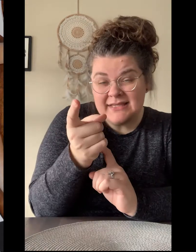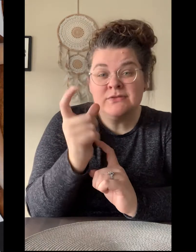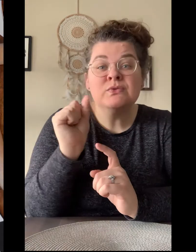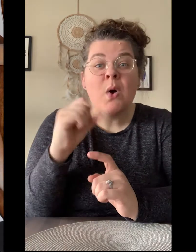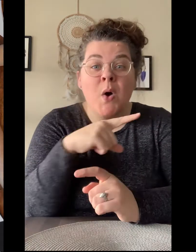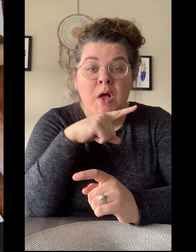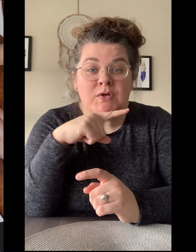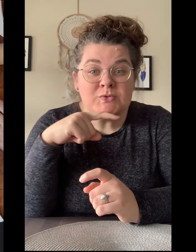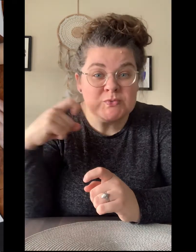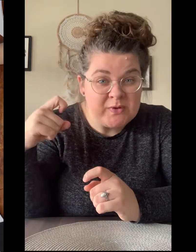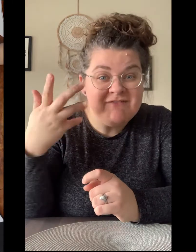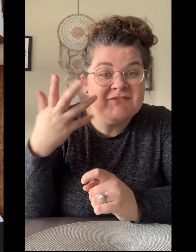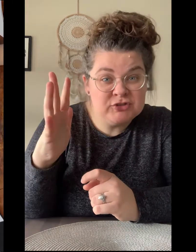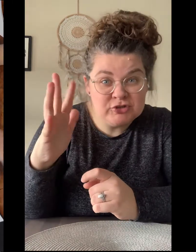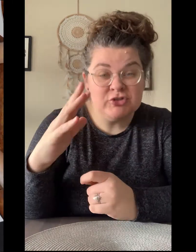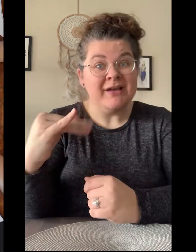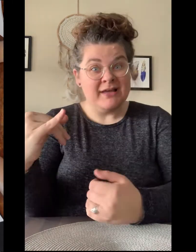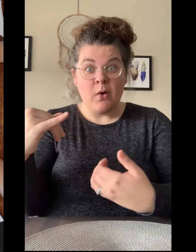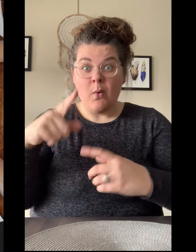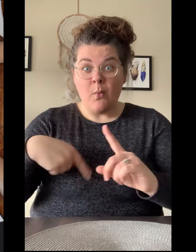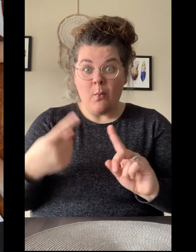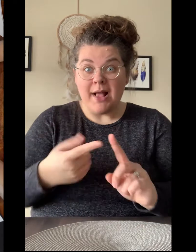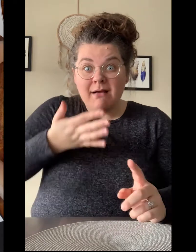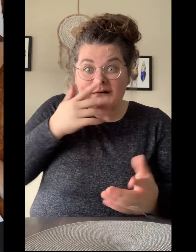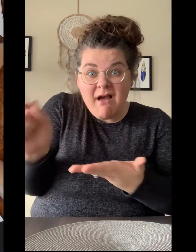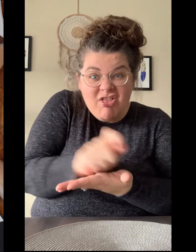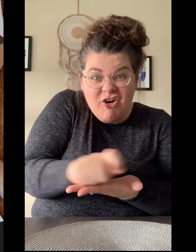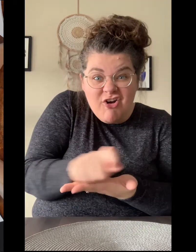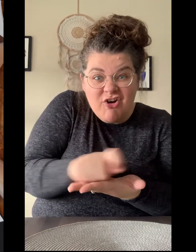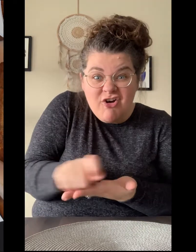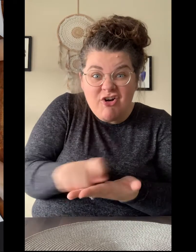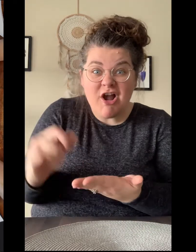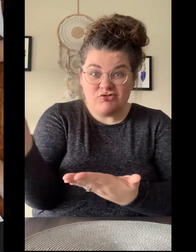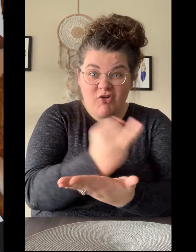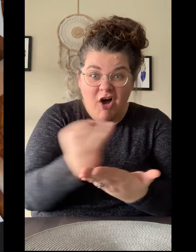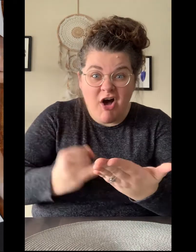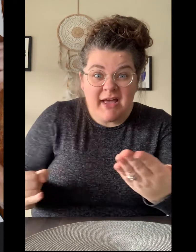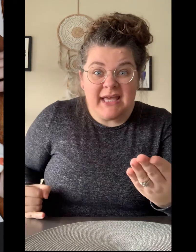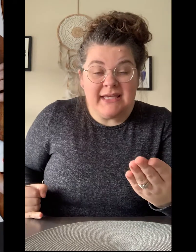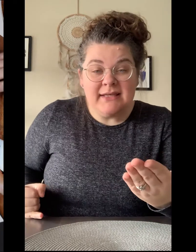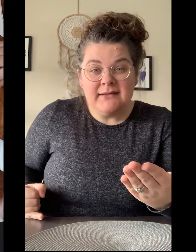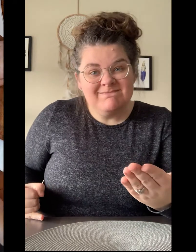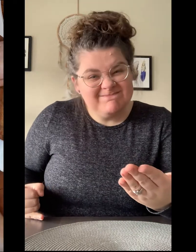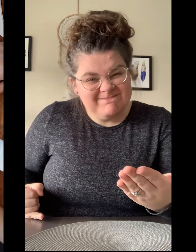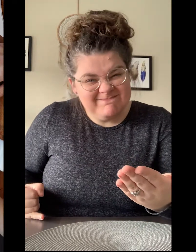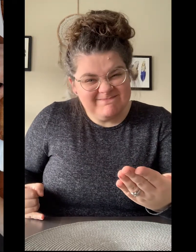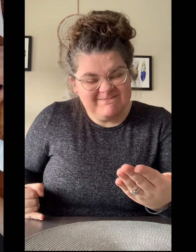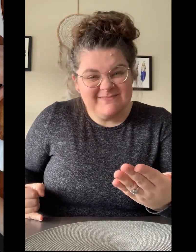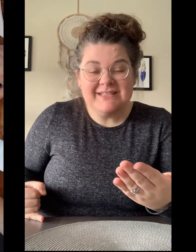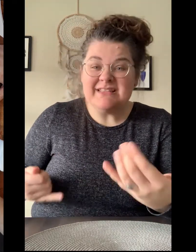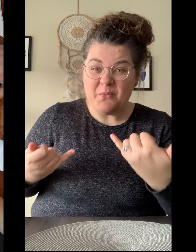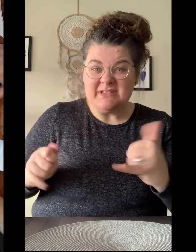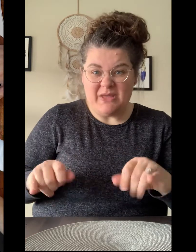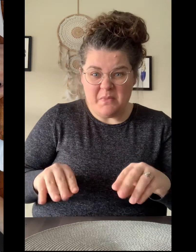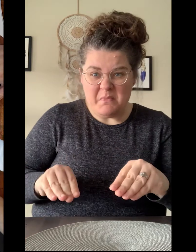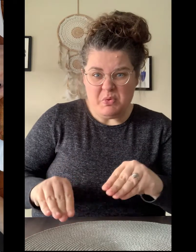glue dry. Because when we go to start coloring and drawing on this, they'll